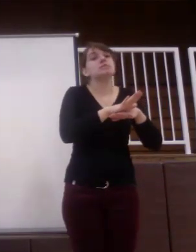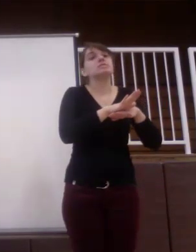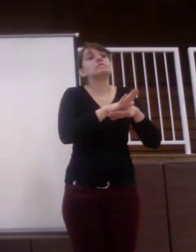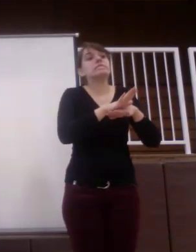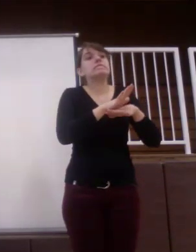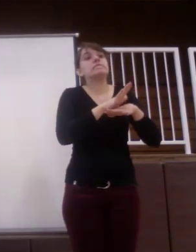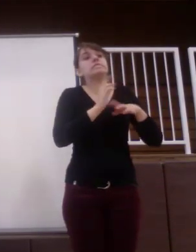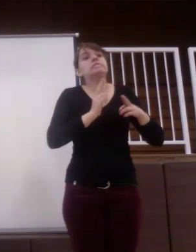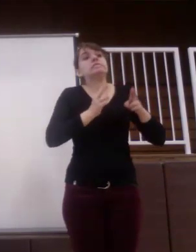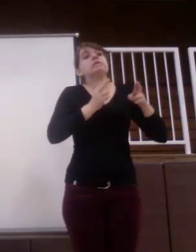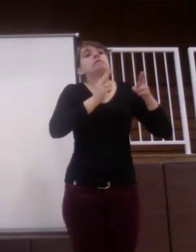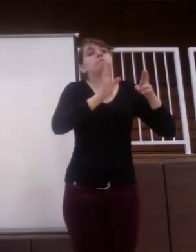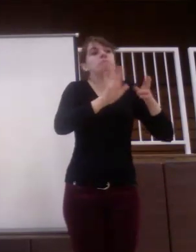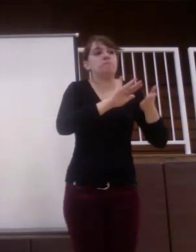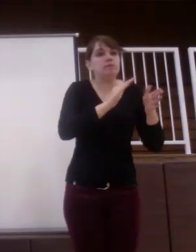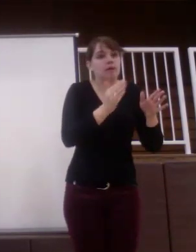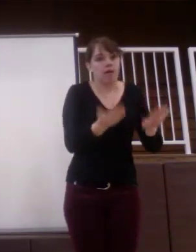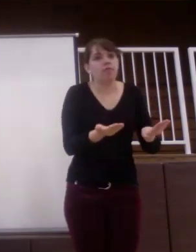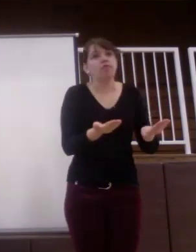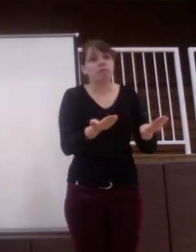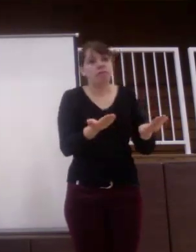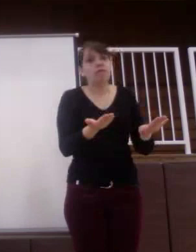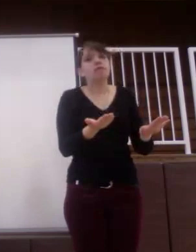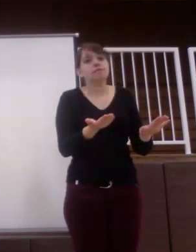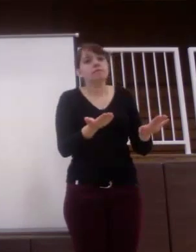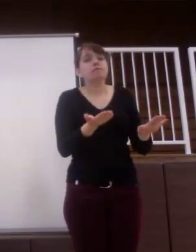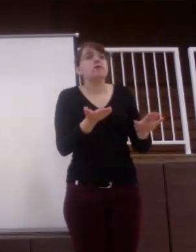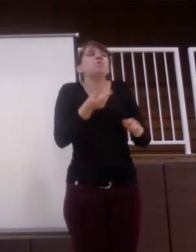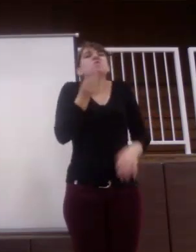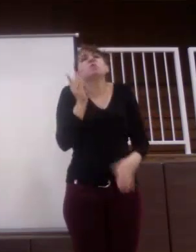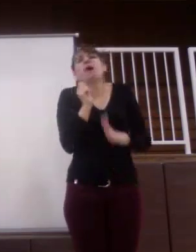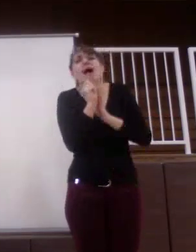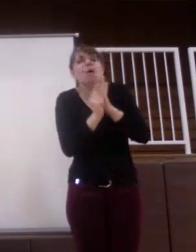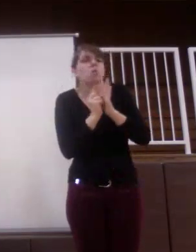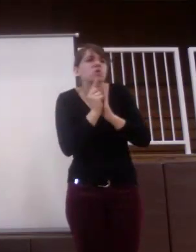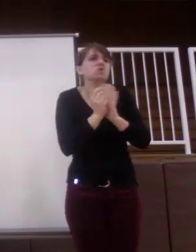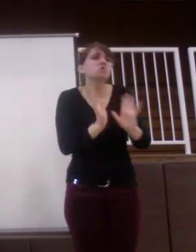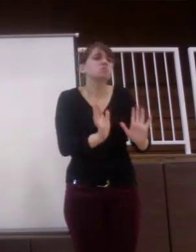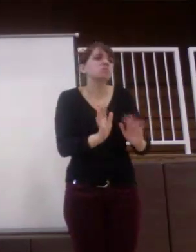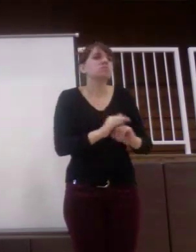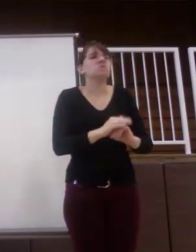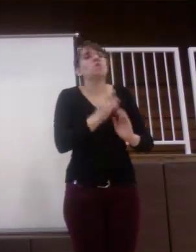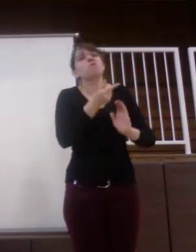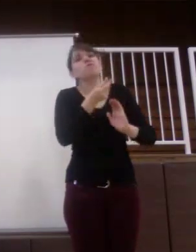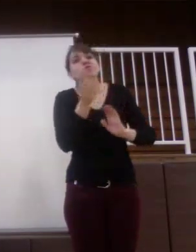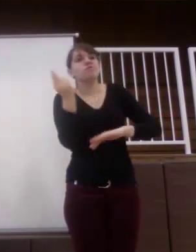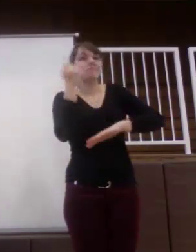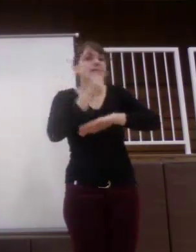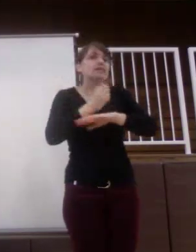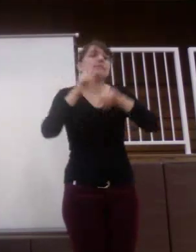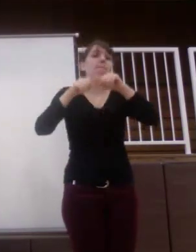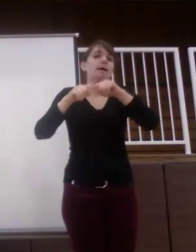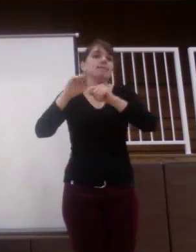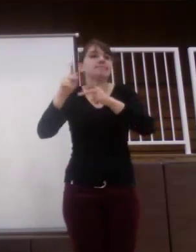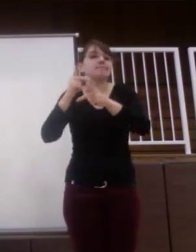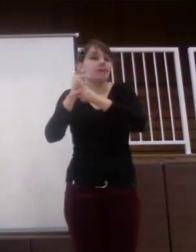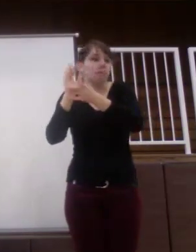hastening death by a few hours or a few days, as the case may be.